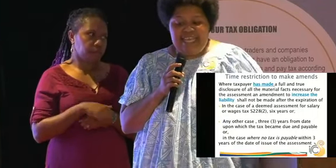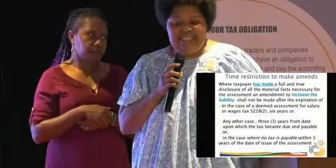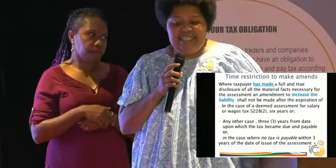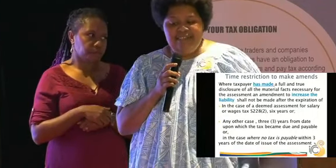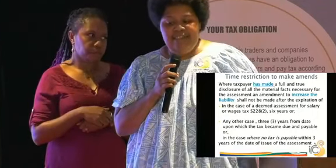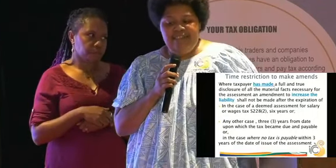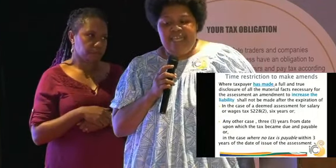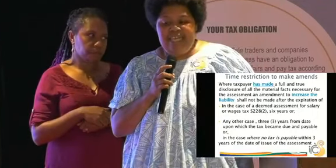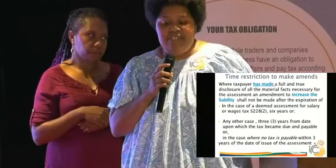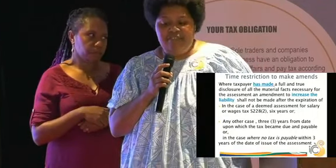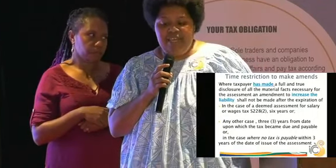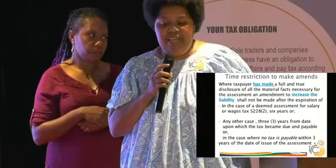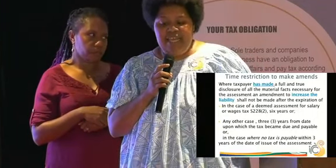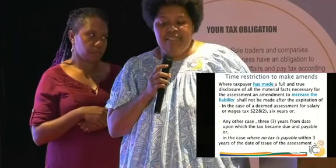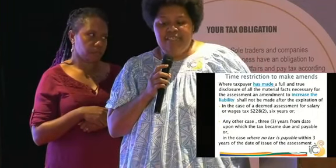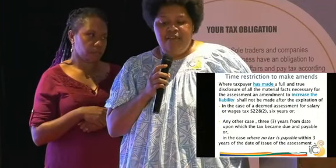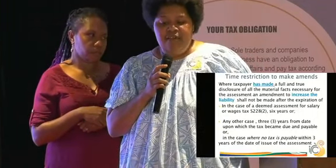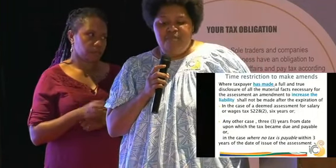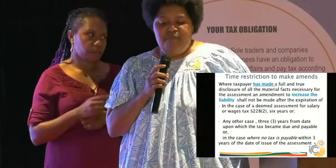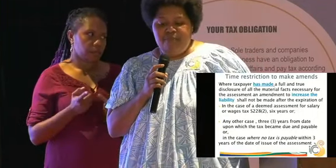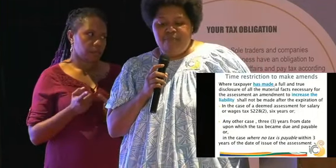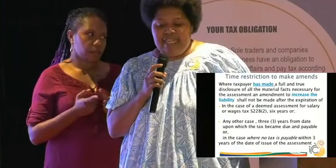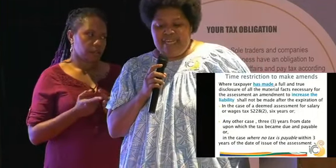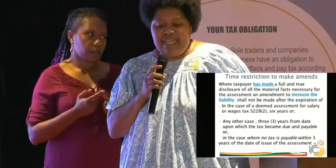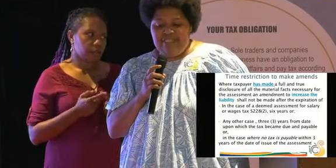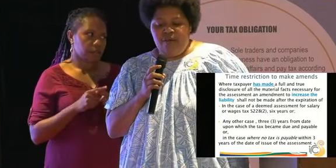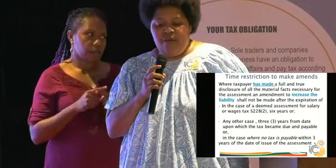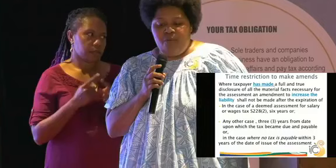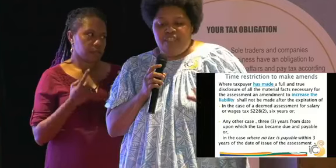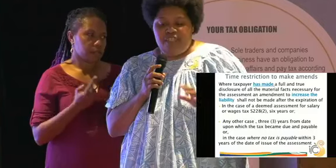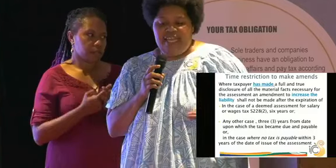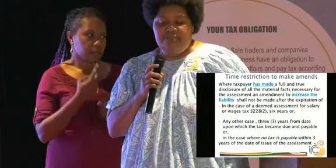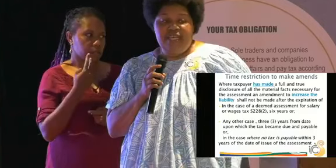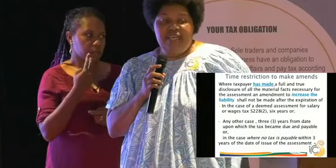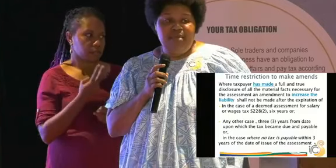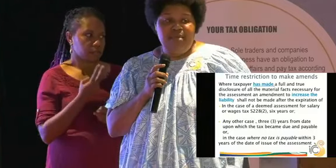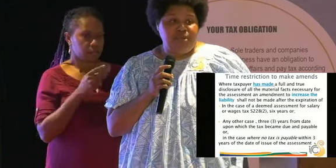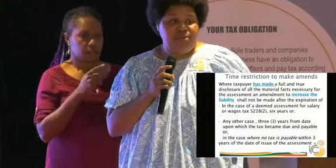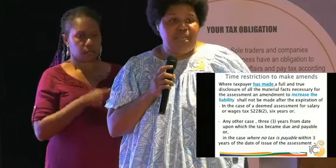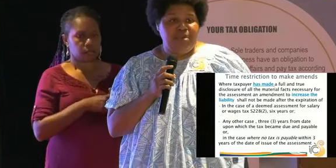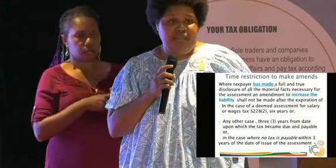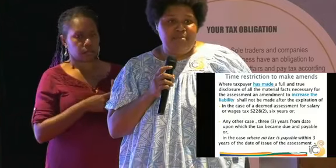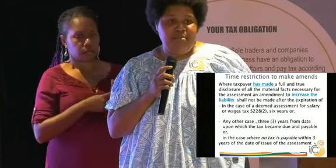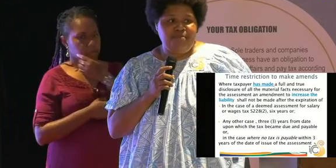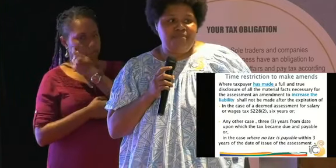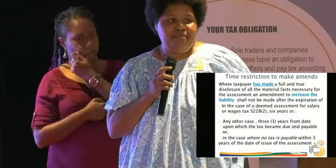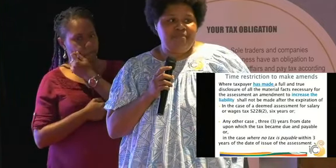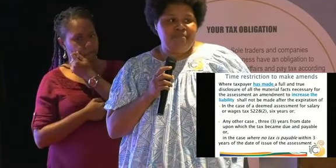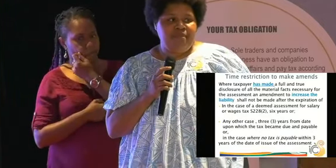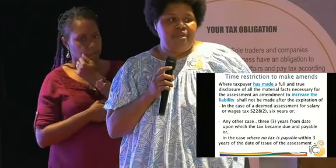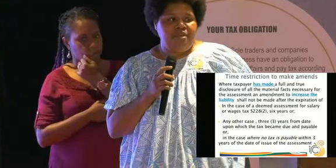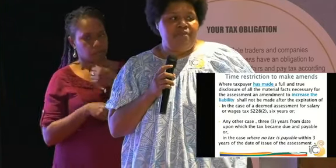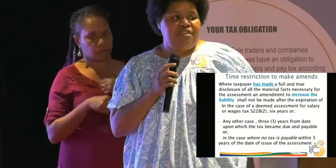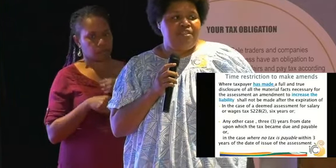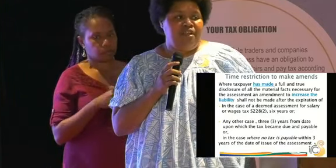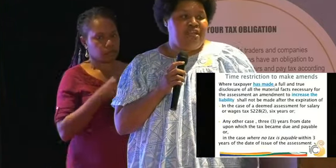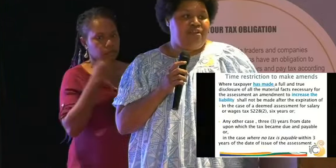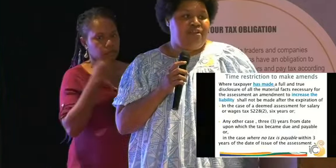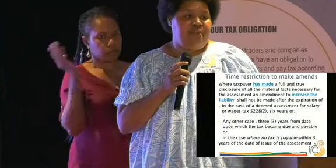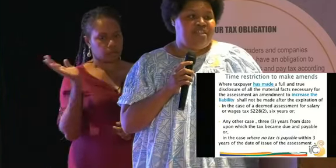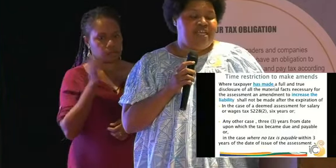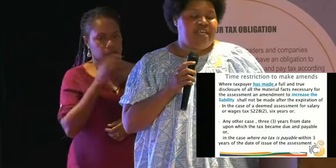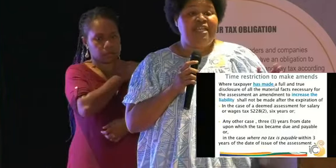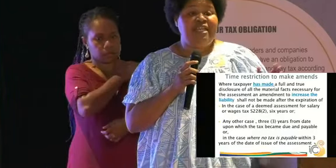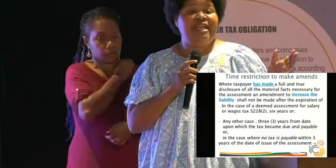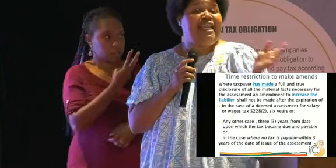other case, it is 3 years from the date which the tax became due and payable. So if it's not a